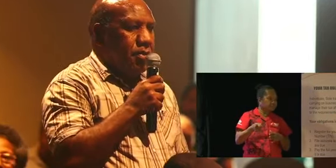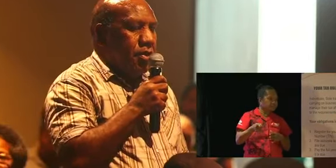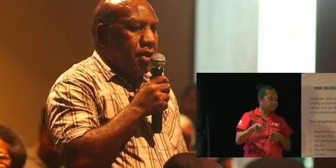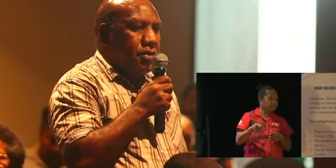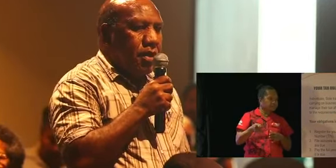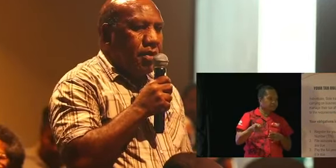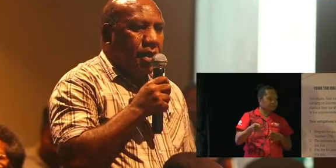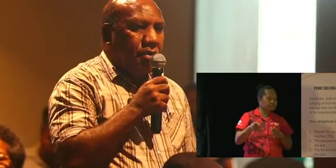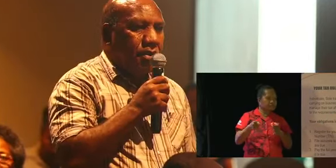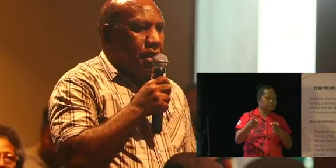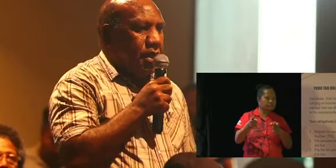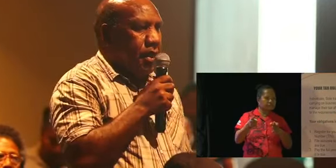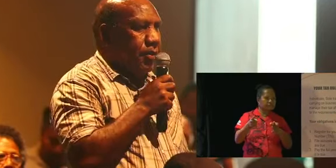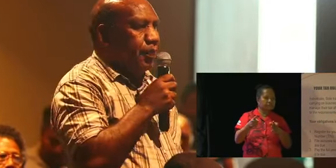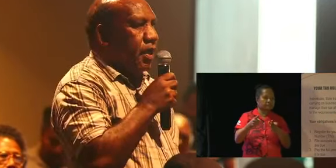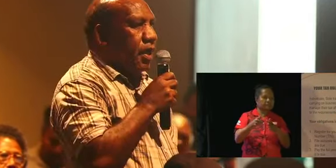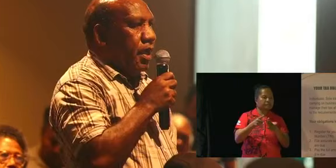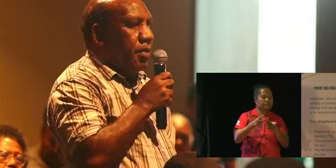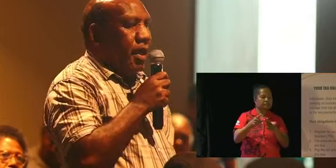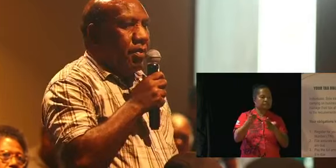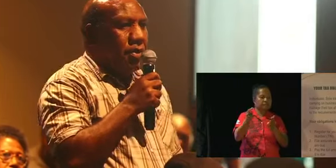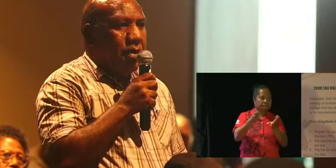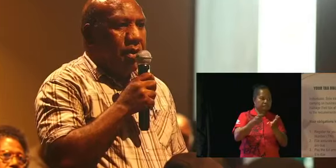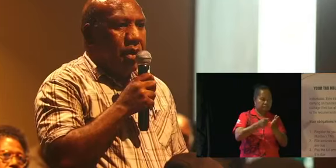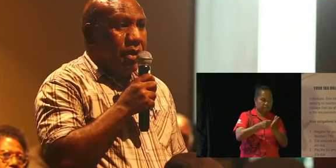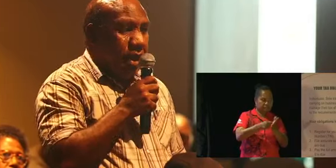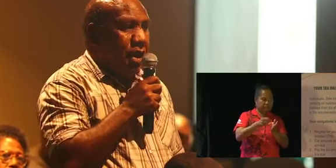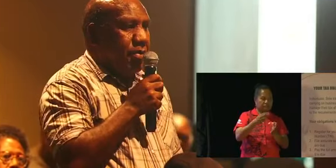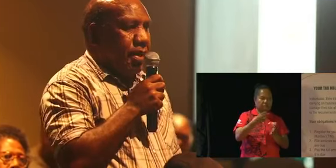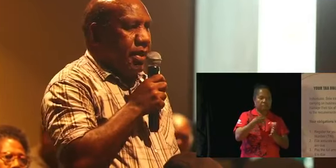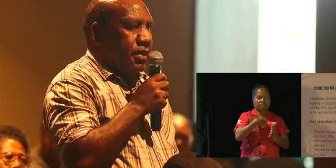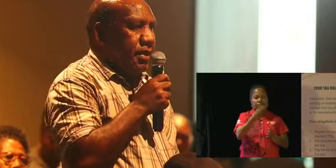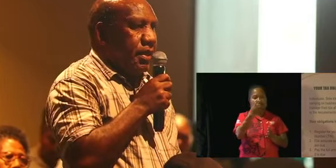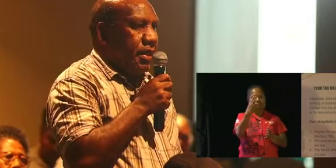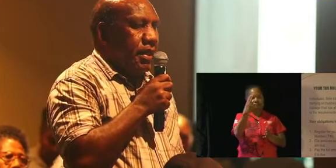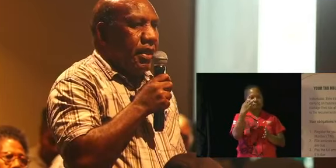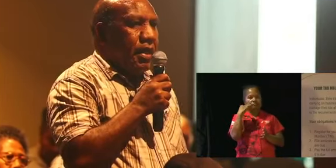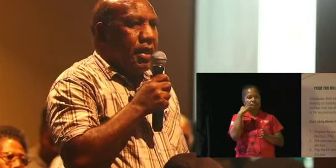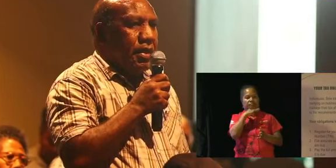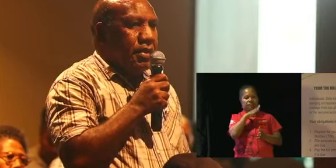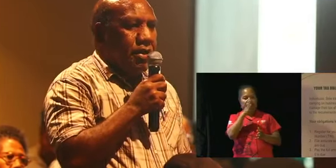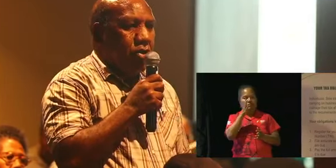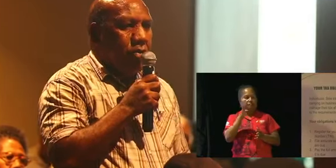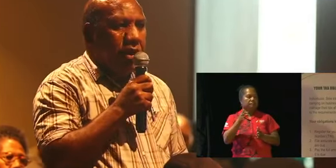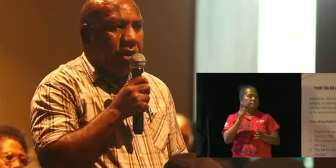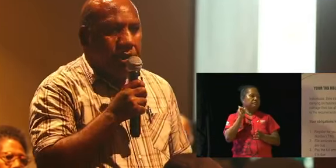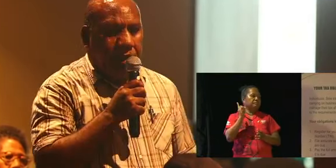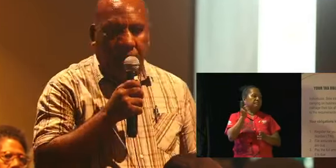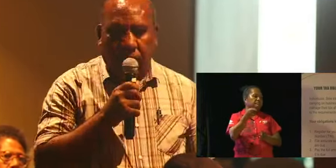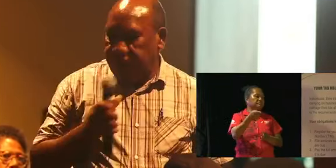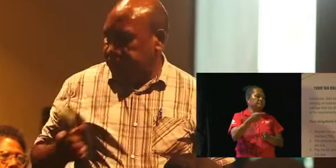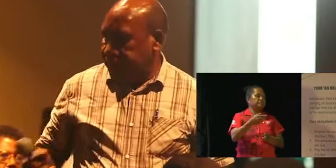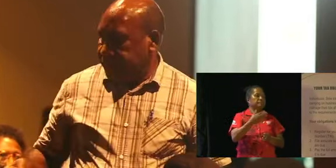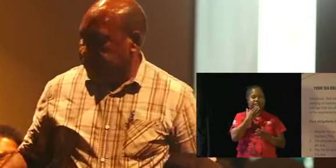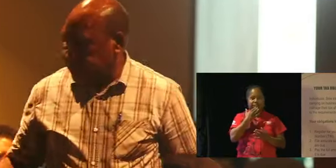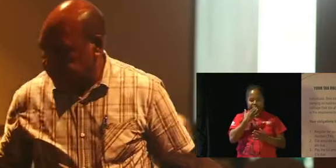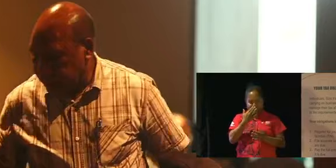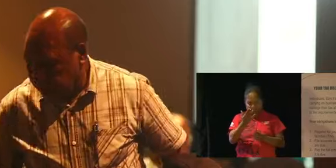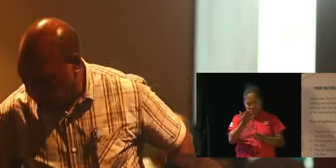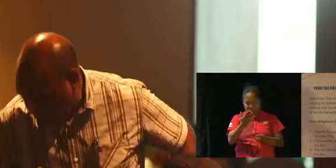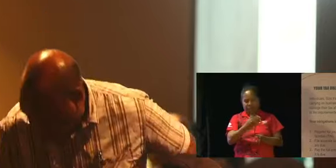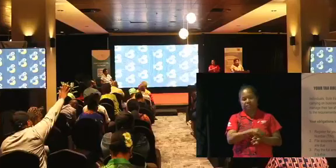income is more than 200,000 a year. But I'm talking about the bigger companies. Just a comment. Thank you.